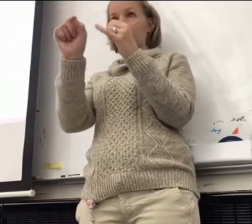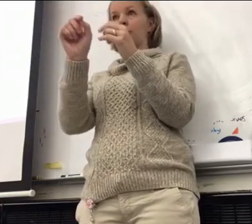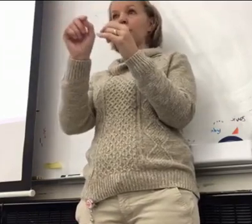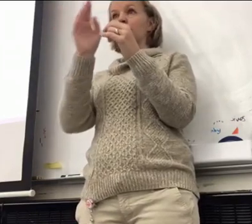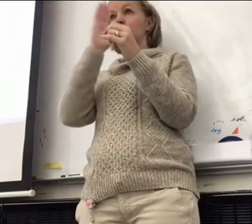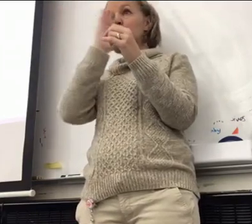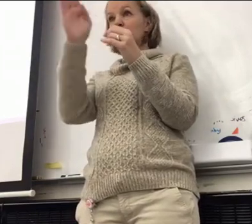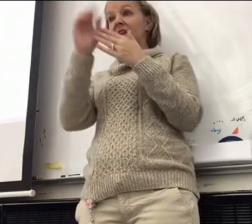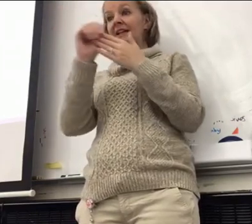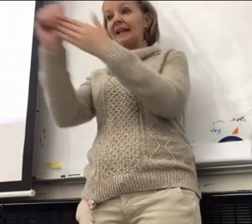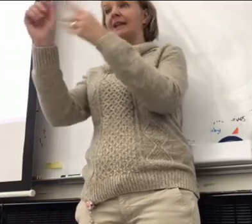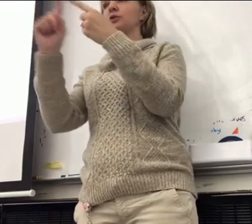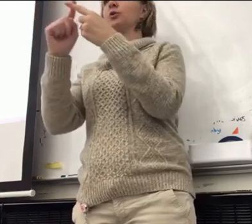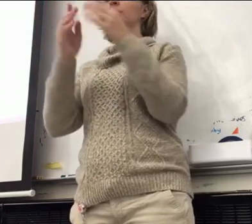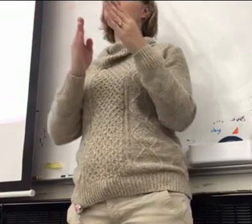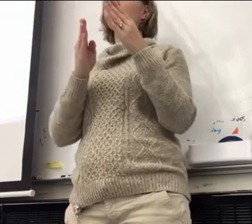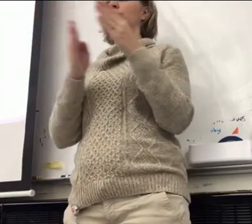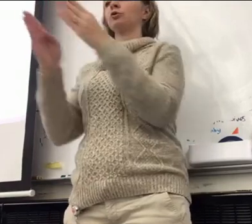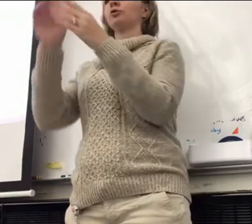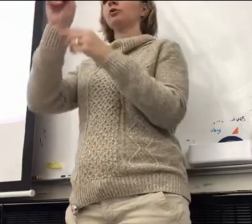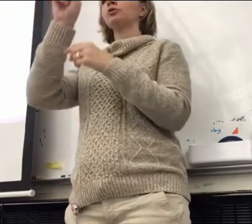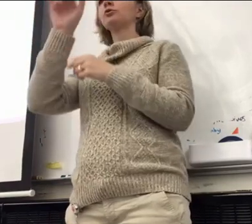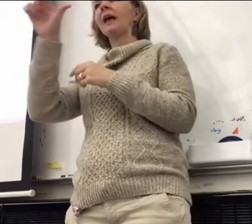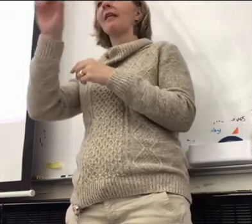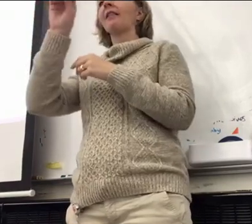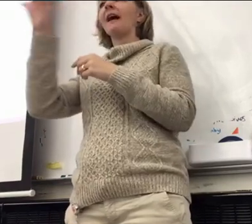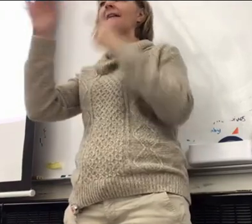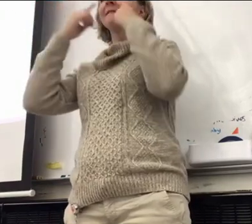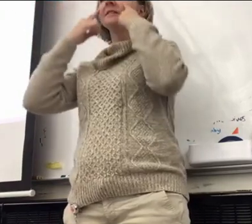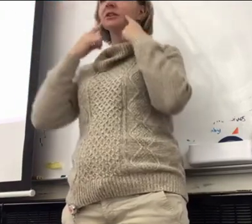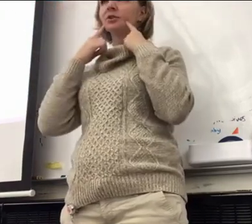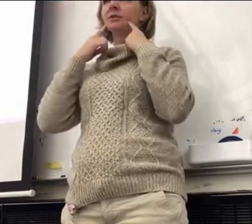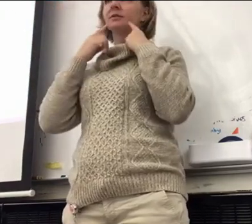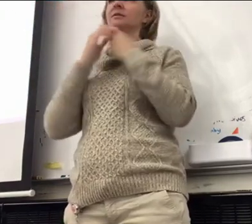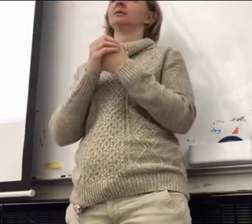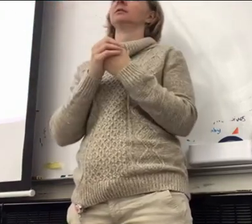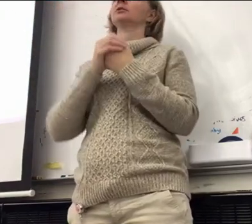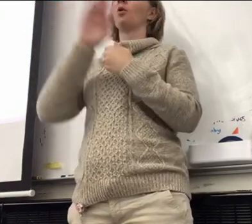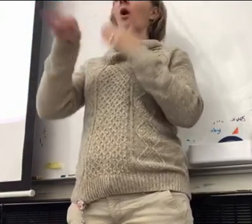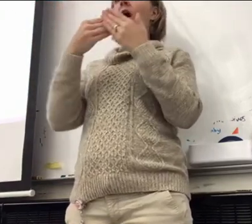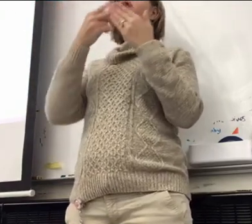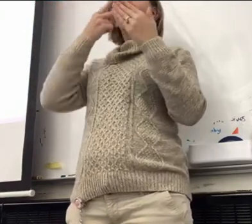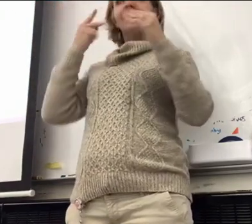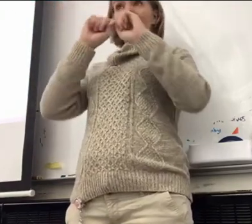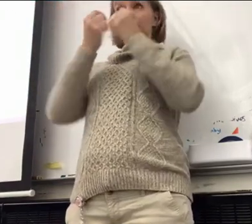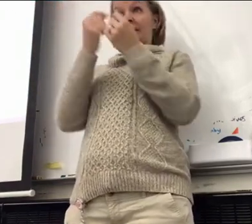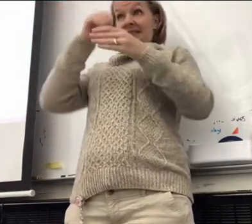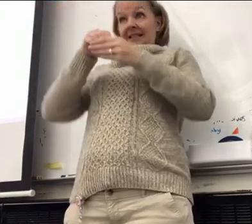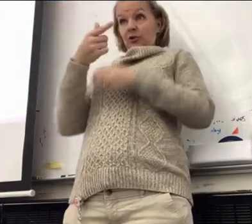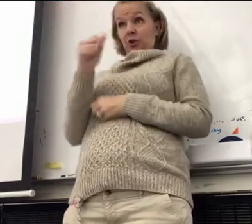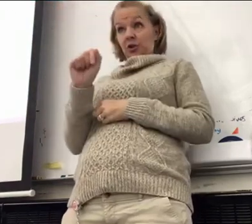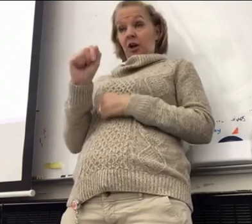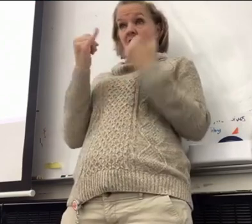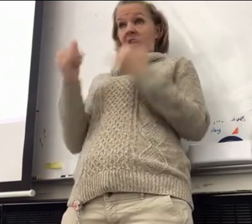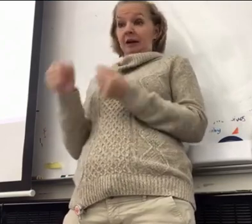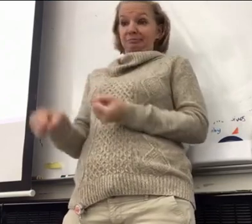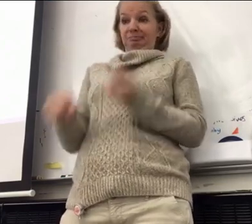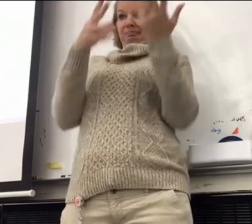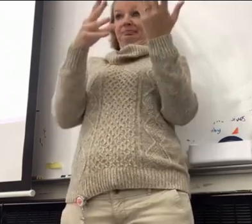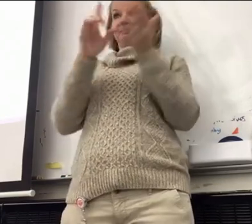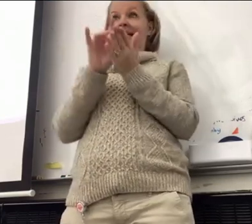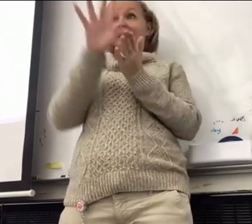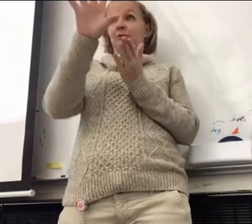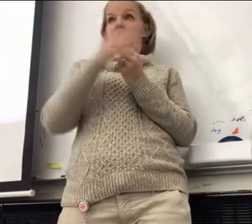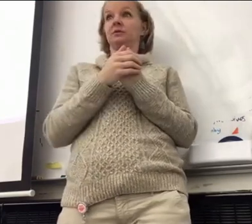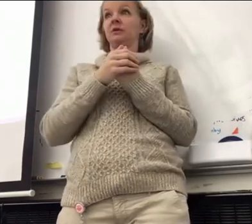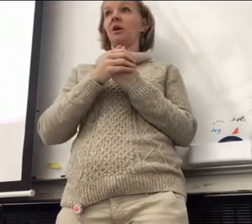Tears. So basically what this act said is this. All of the native tribes that are going to be in Georgia are now expelled. All